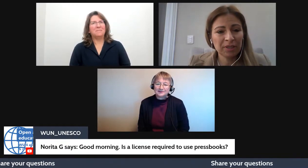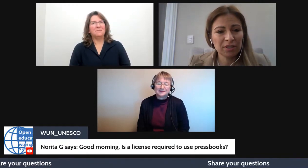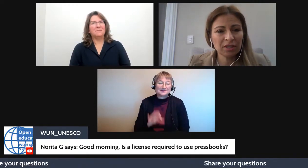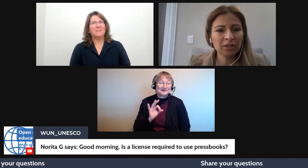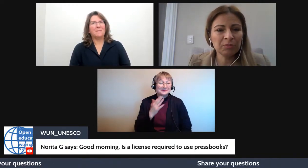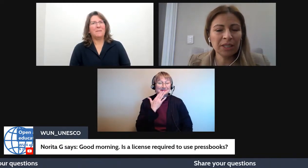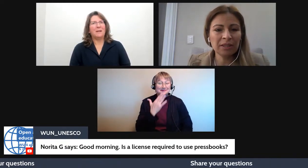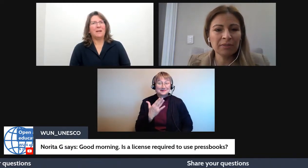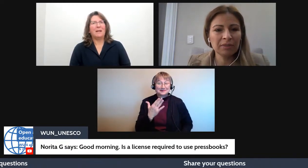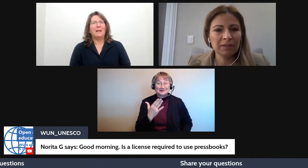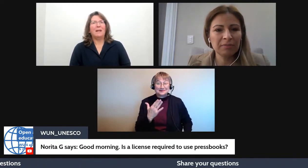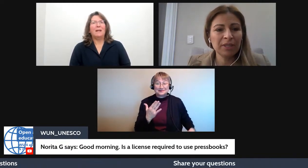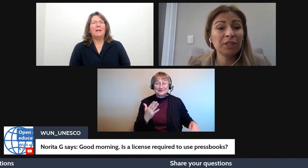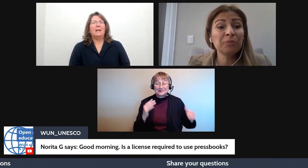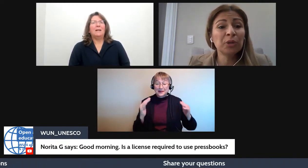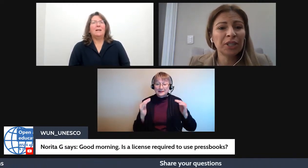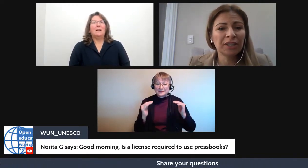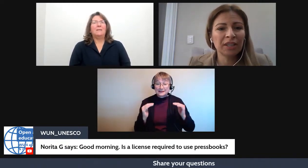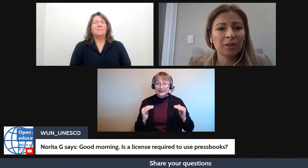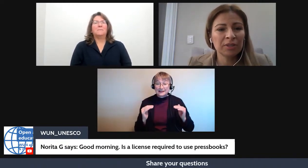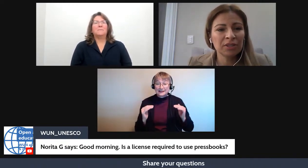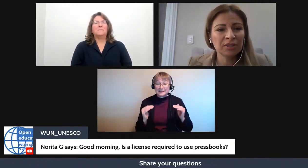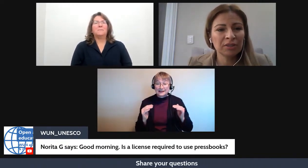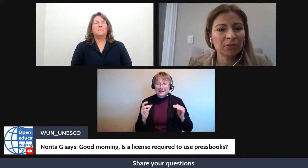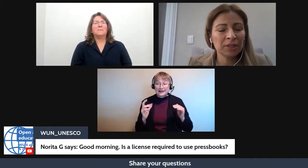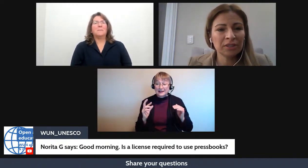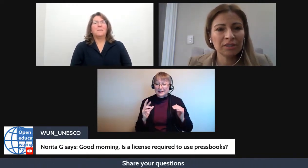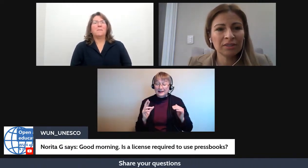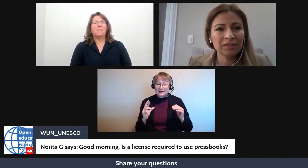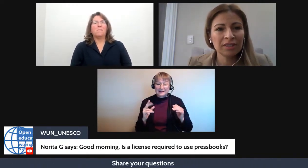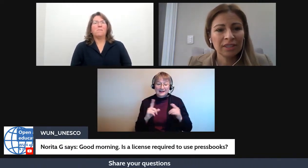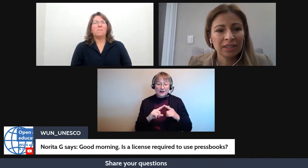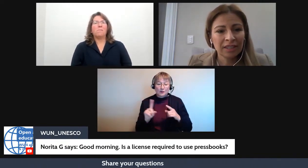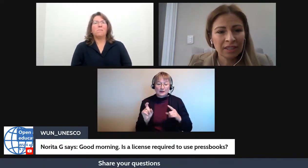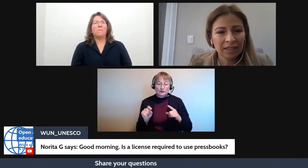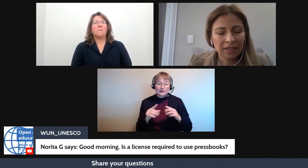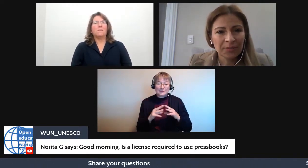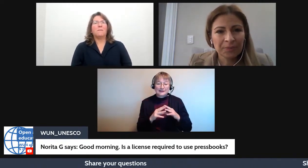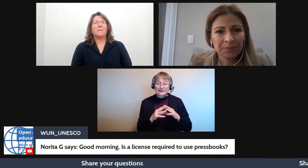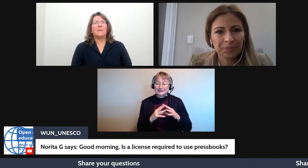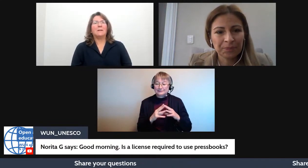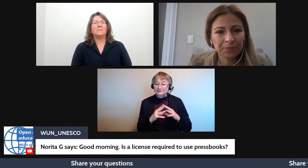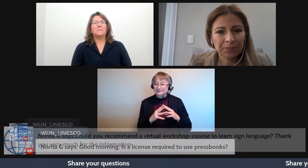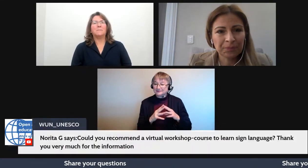Thank you very much. I hope we have many more comments and questions.